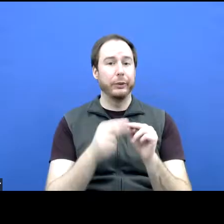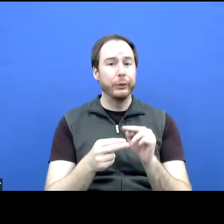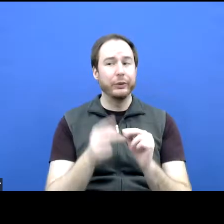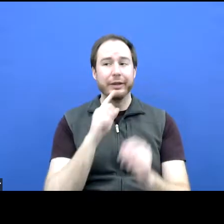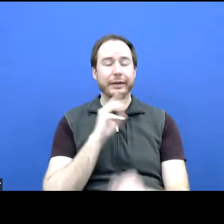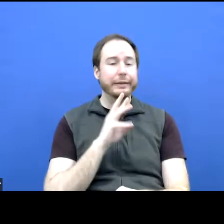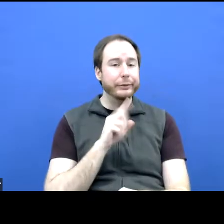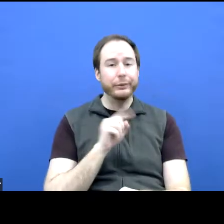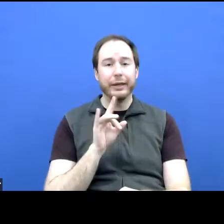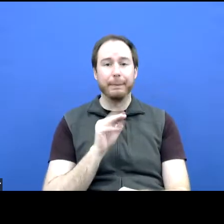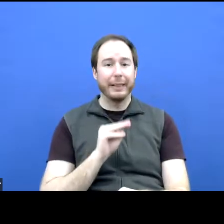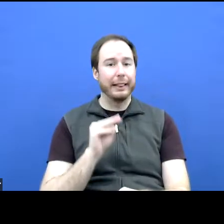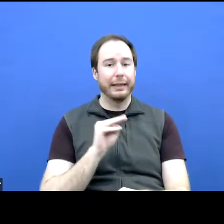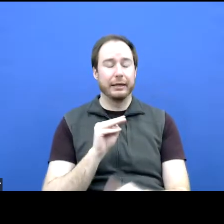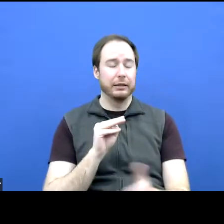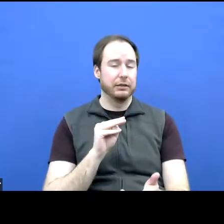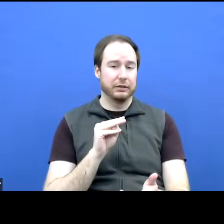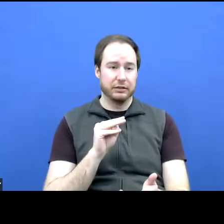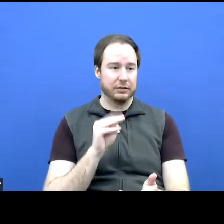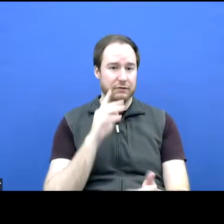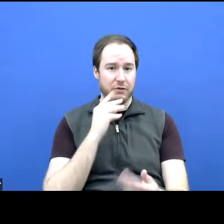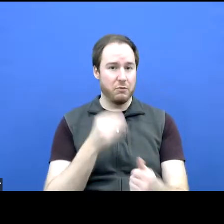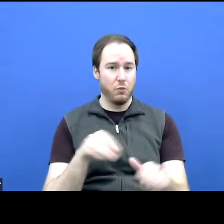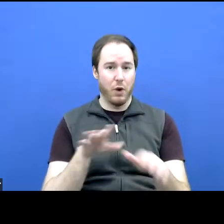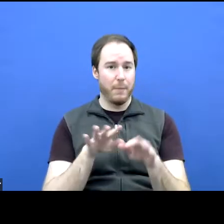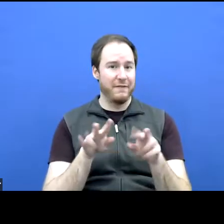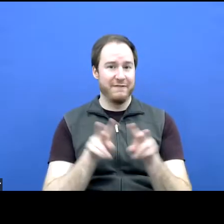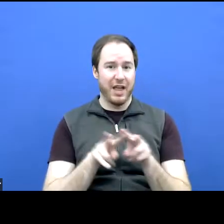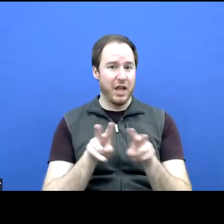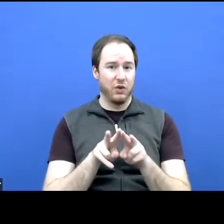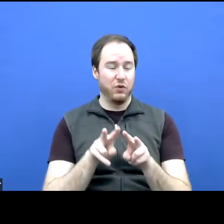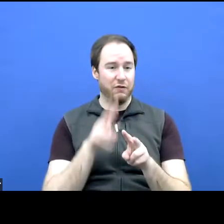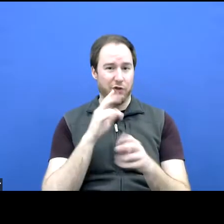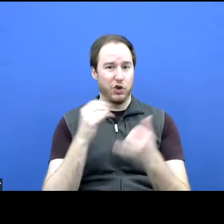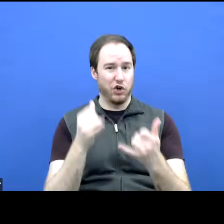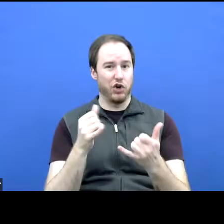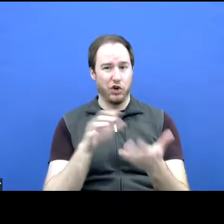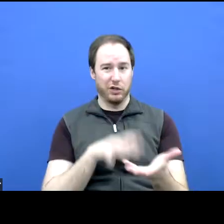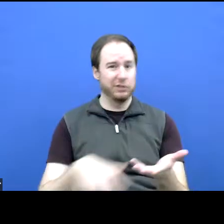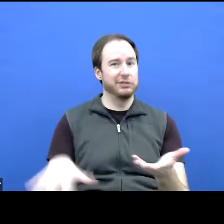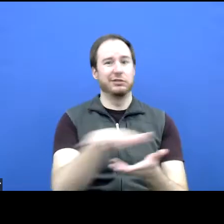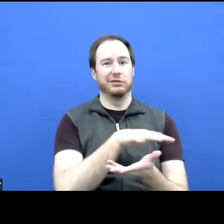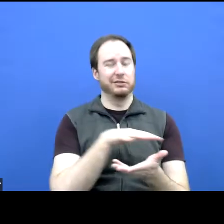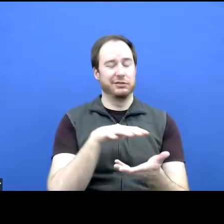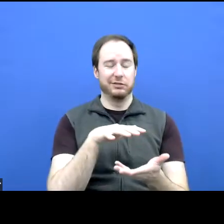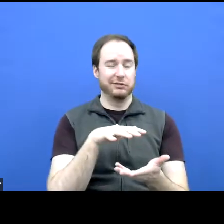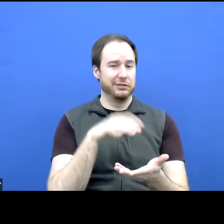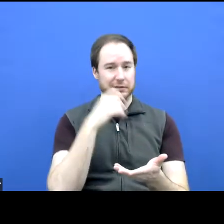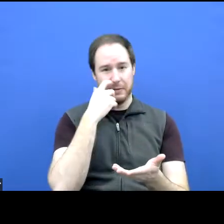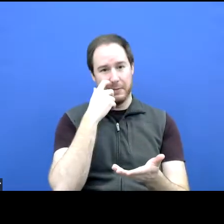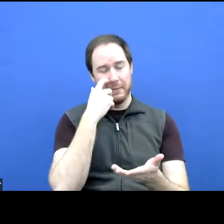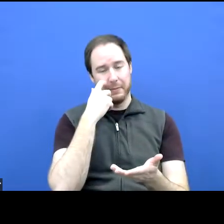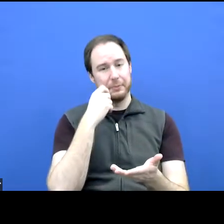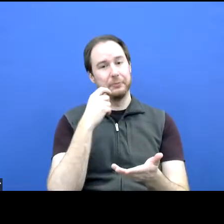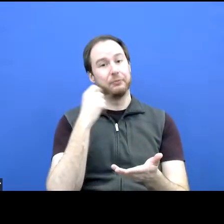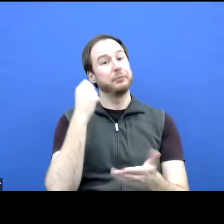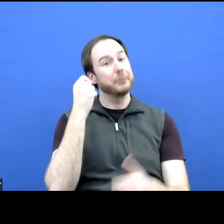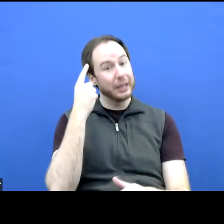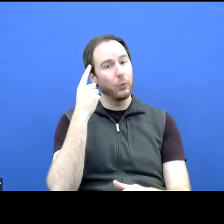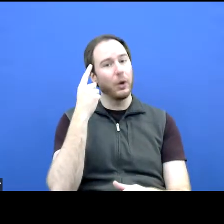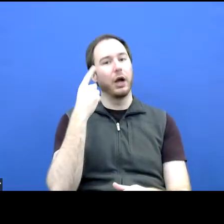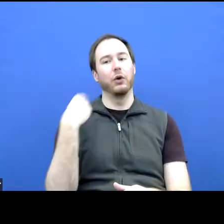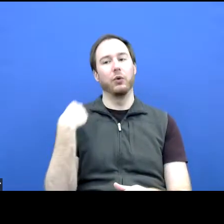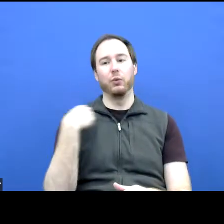8 million in property value for our total property values. Okay. Meanwhile,